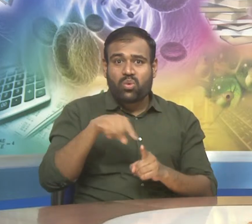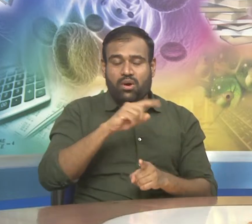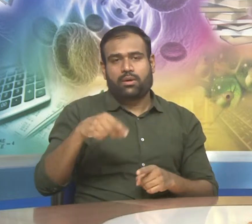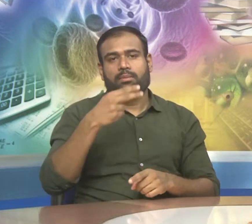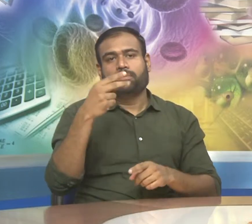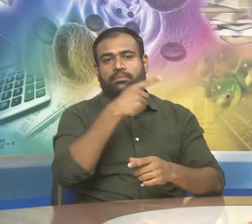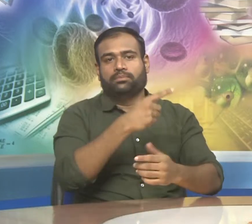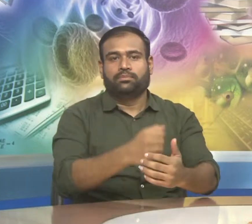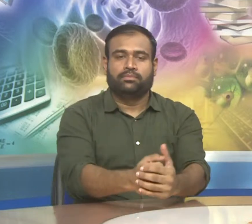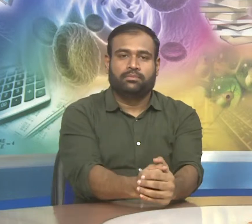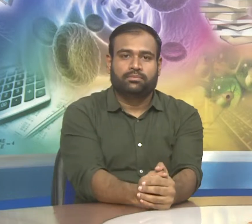office.